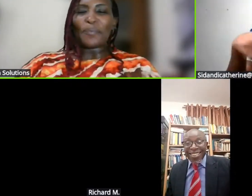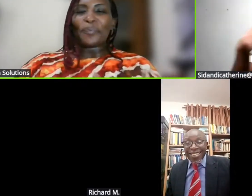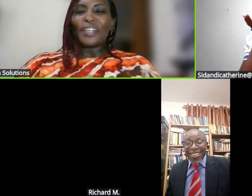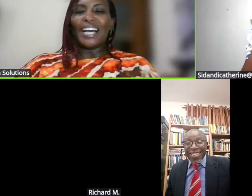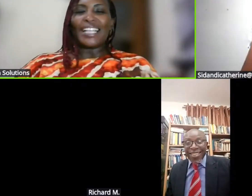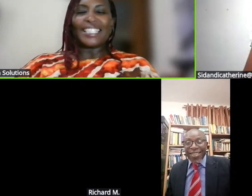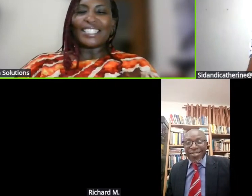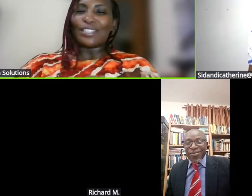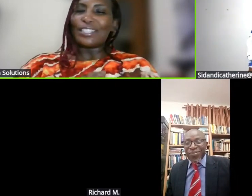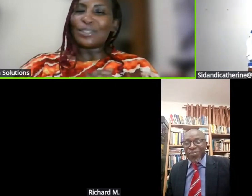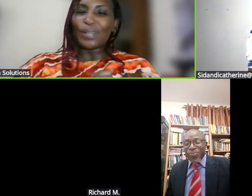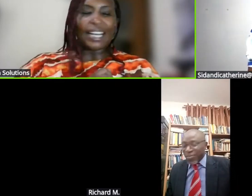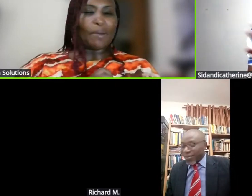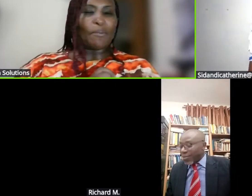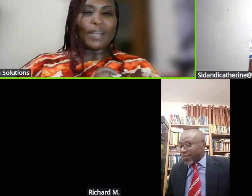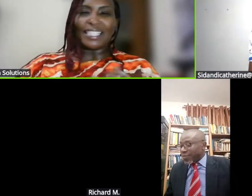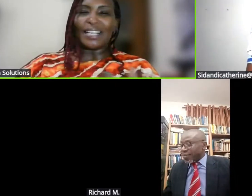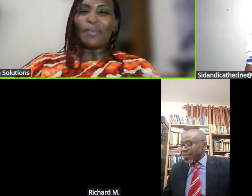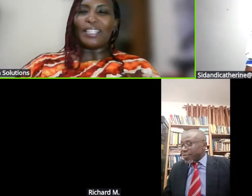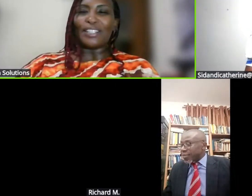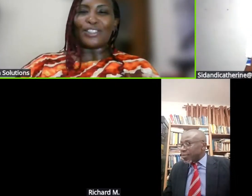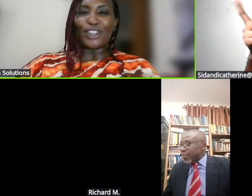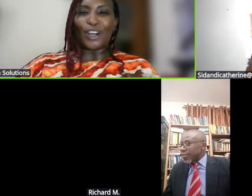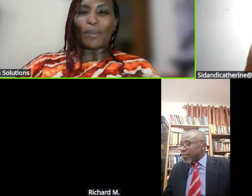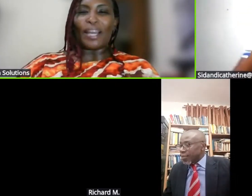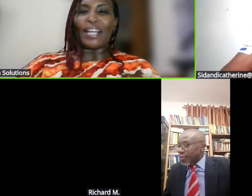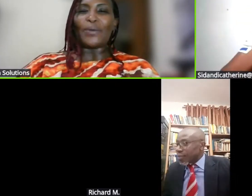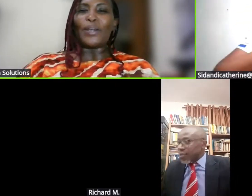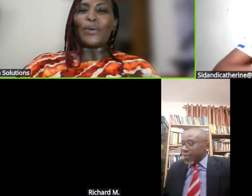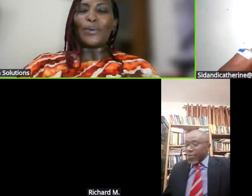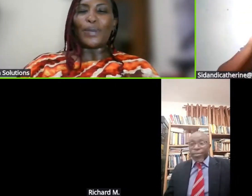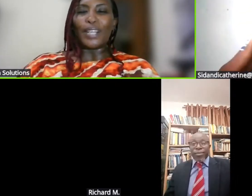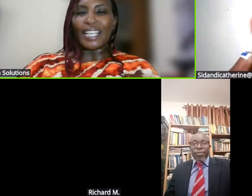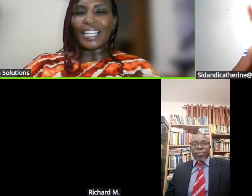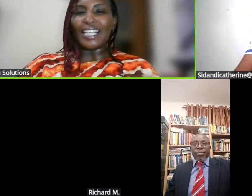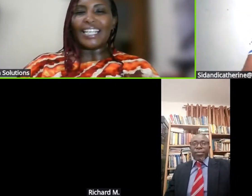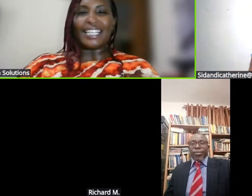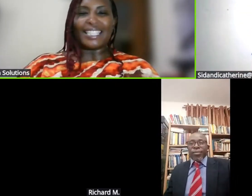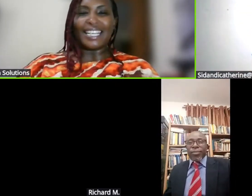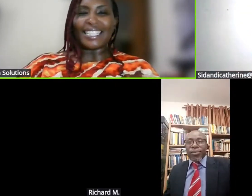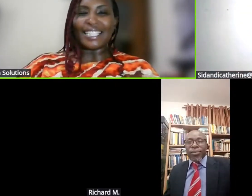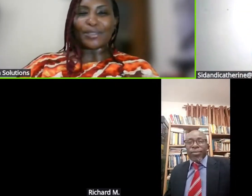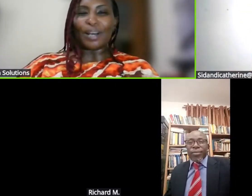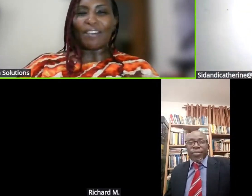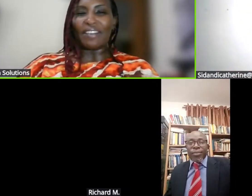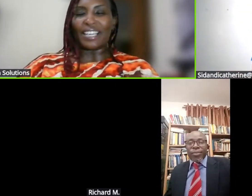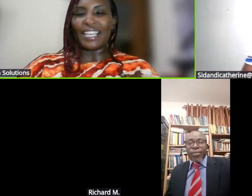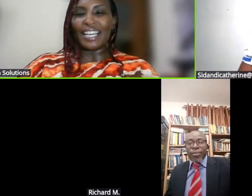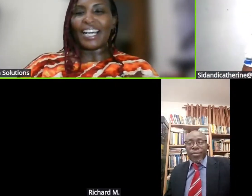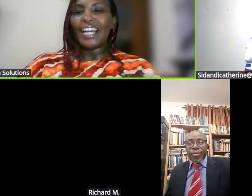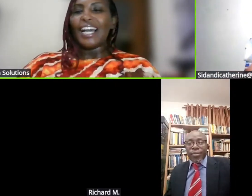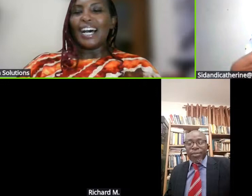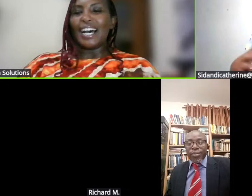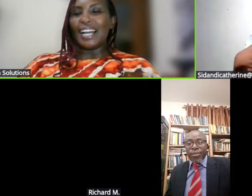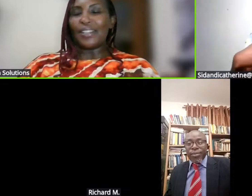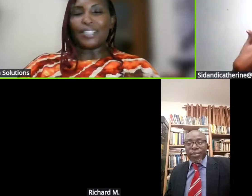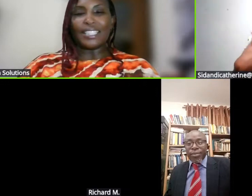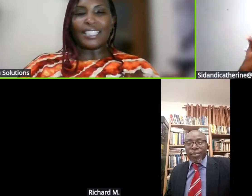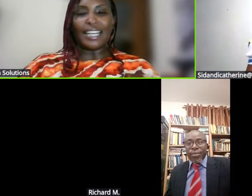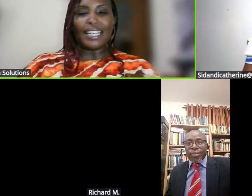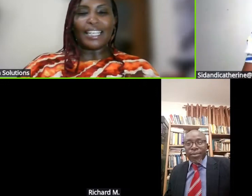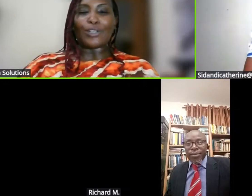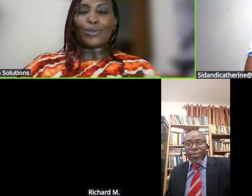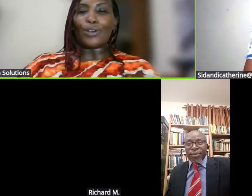interpreter. She's doing an amazing job, and we are really excited to have her here.